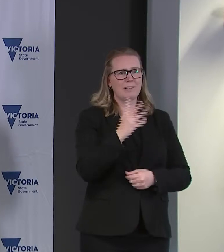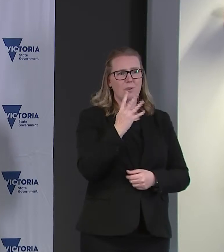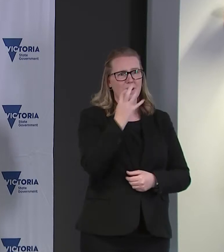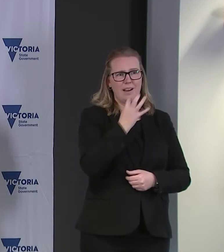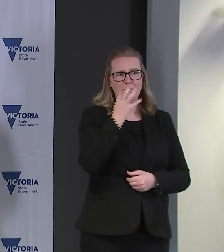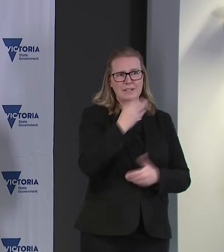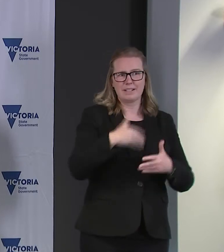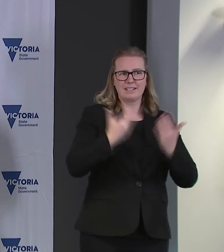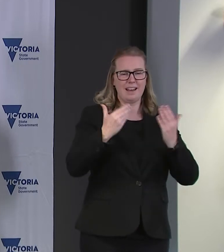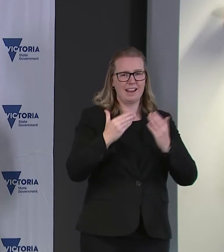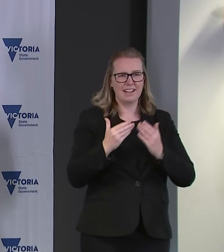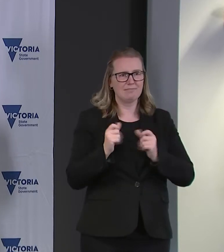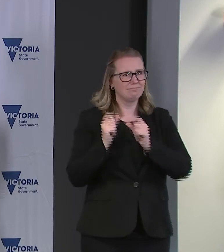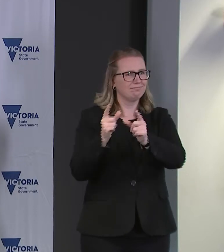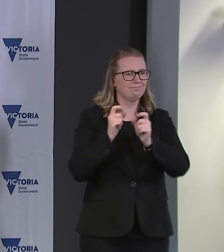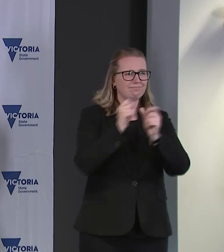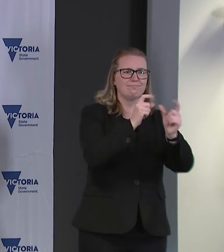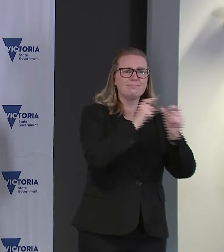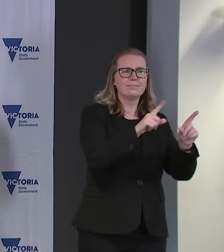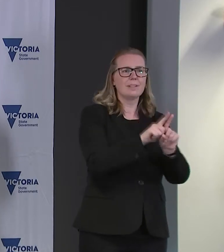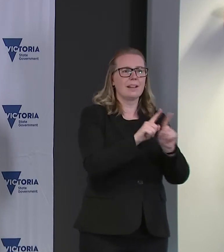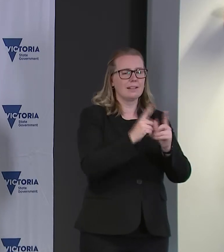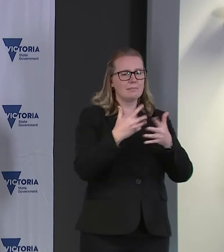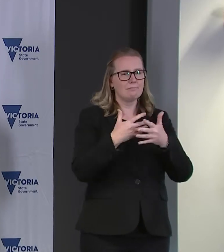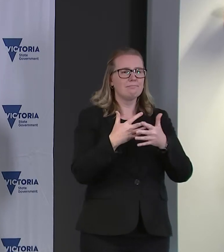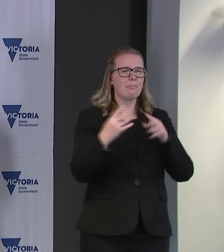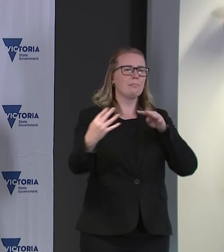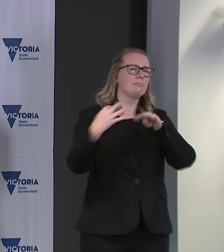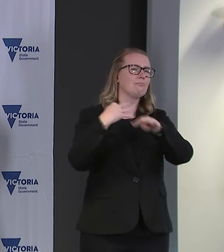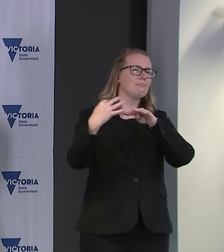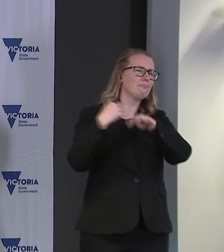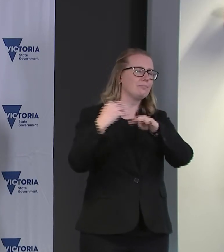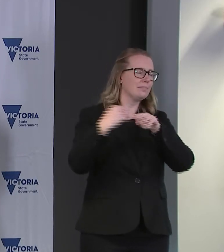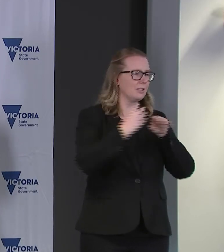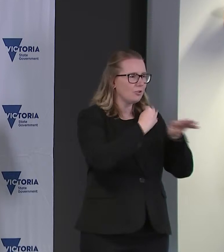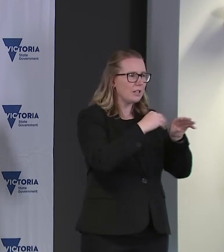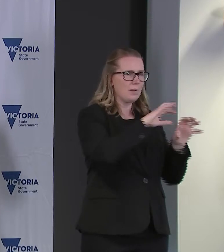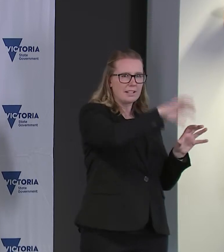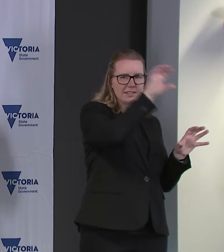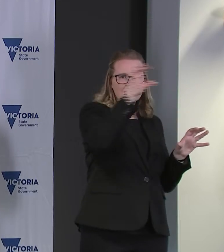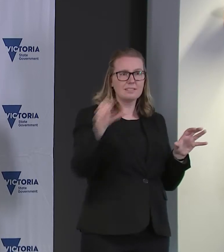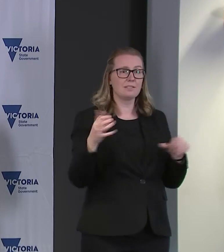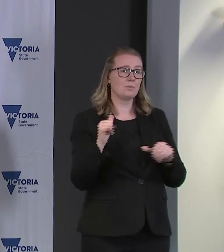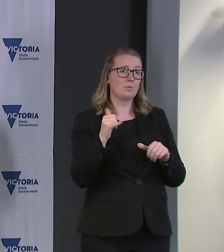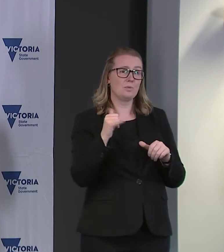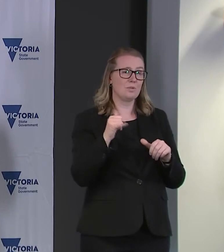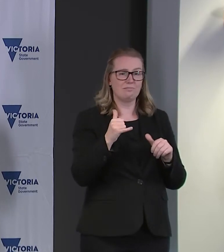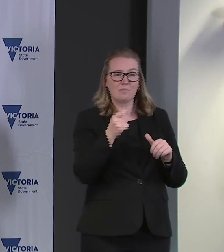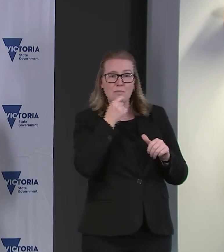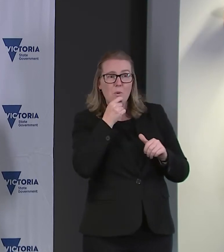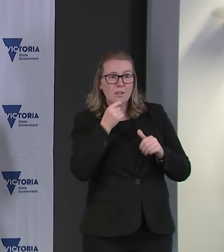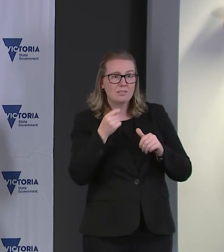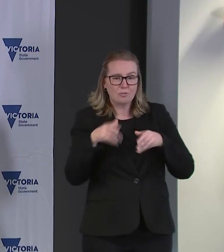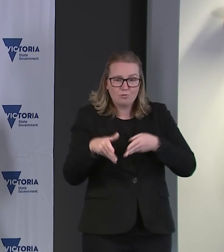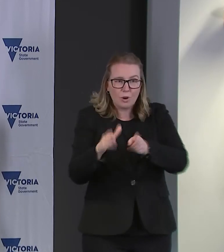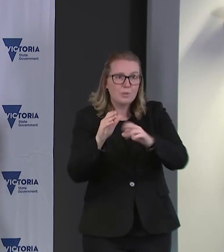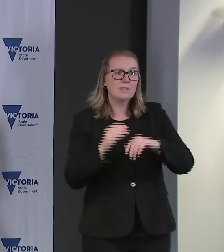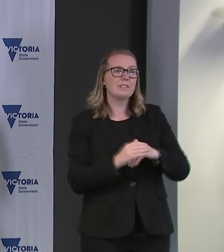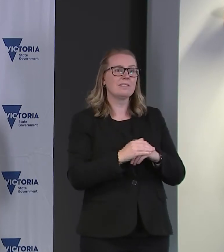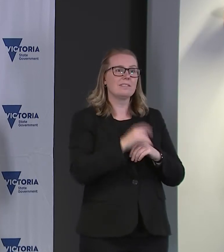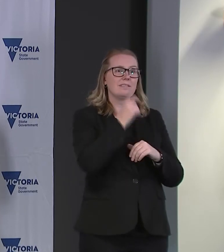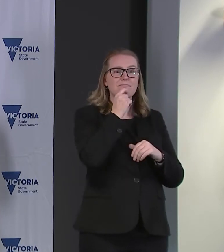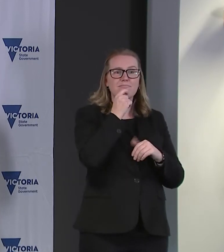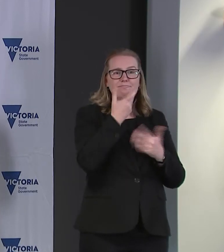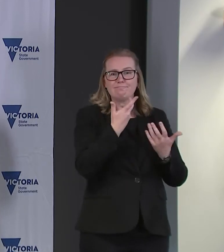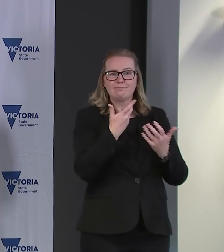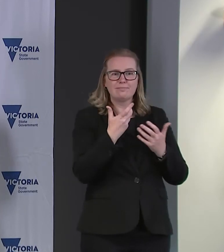on both major arterial roads and side roads, that there's been spot blitzes, that